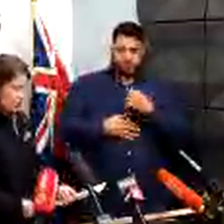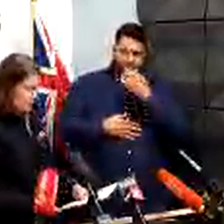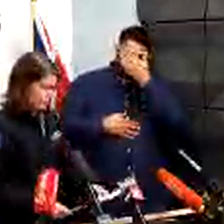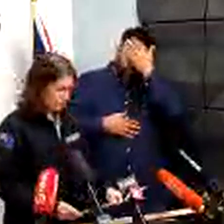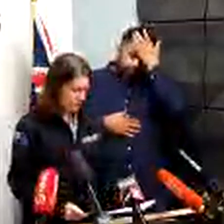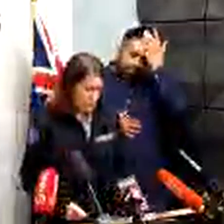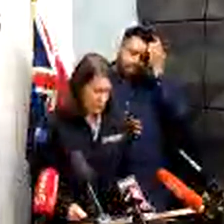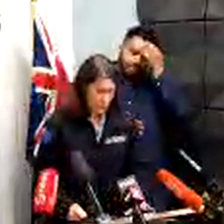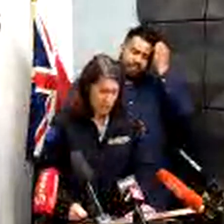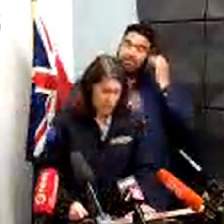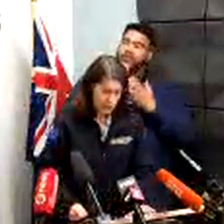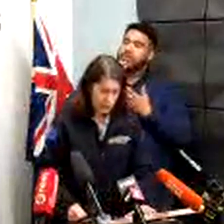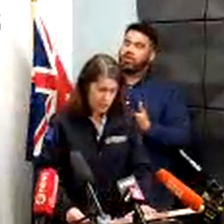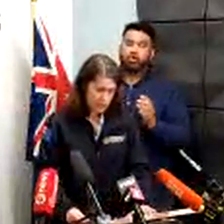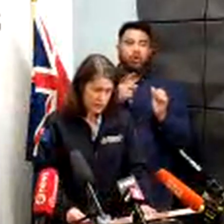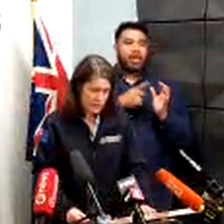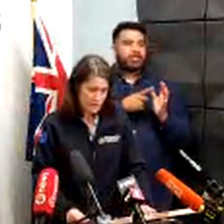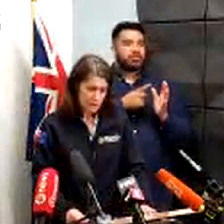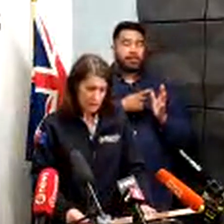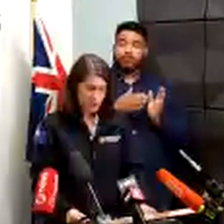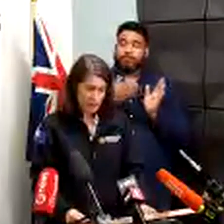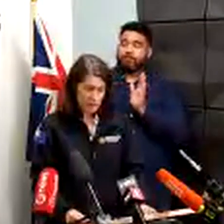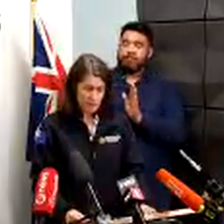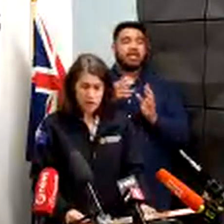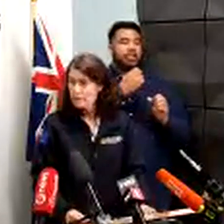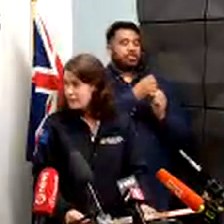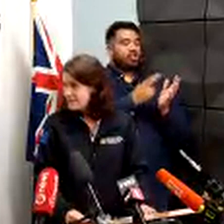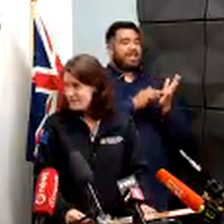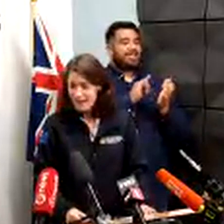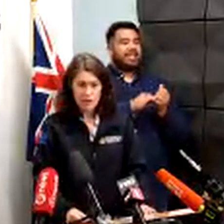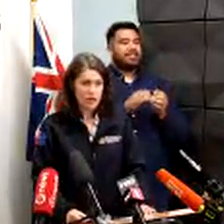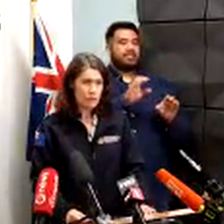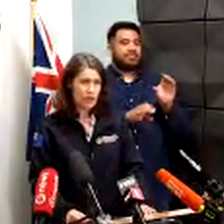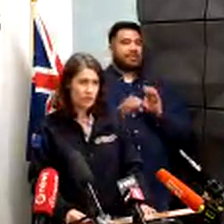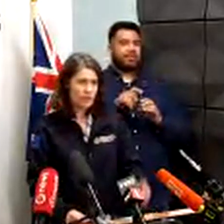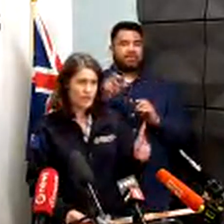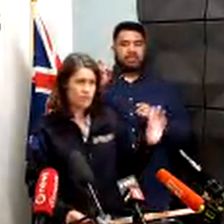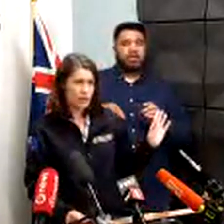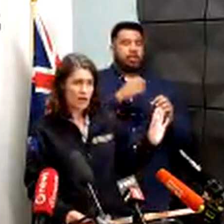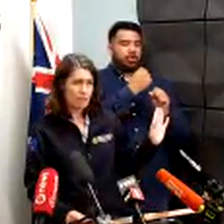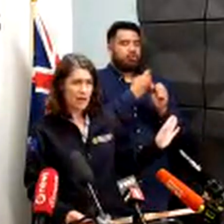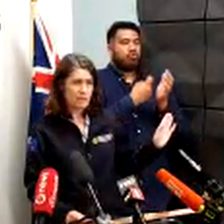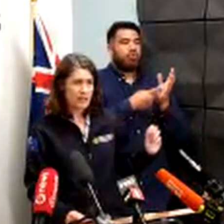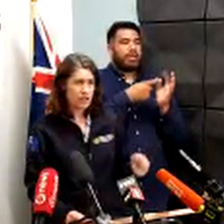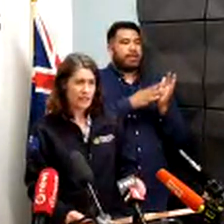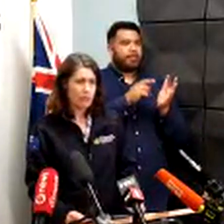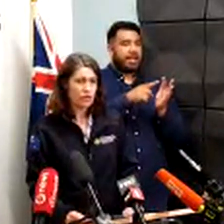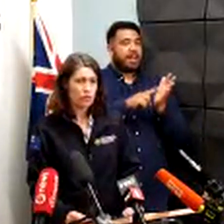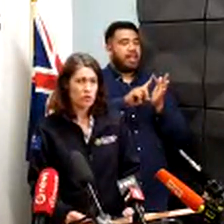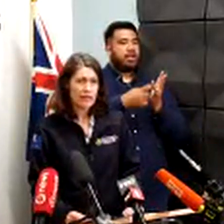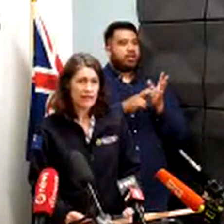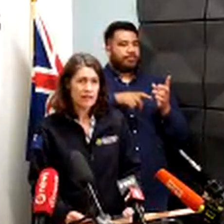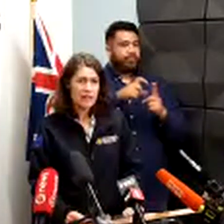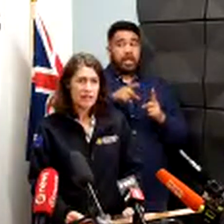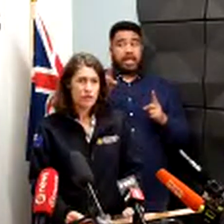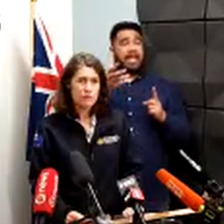Thank you, Ashley. So I'll now hand over to GNS Science Graham Leonard, and we're going to put some maps actually up on the